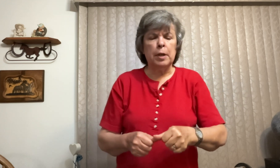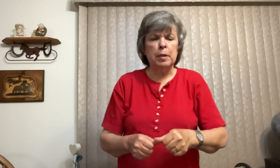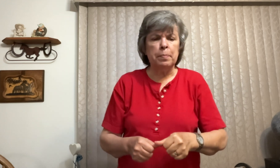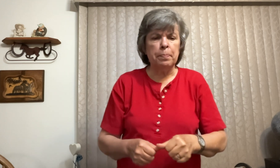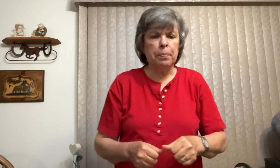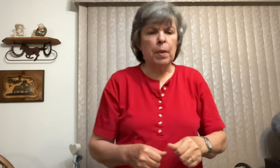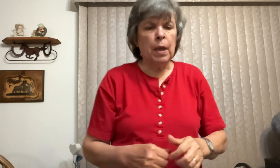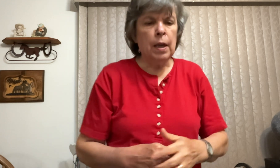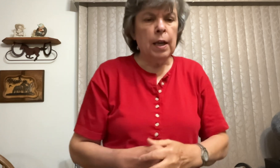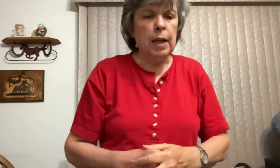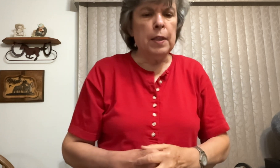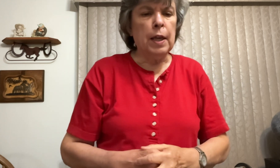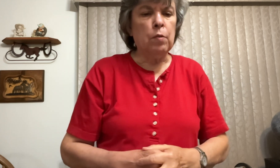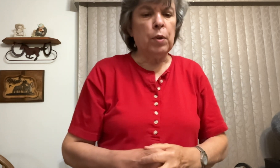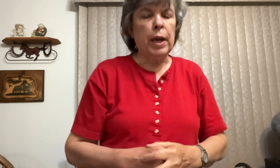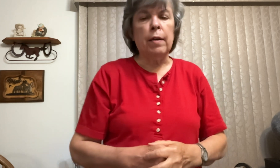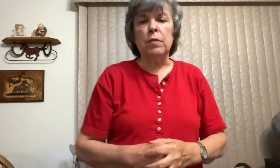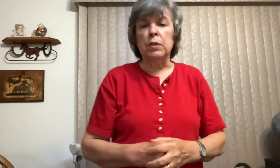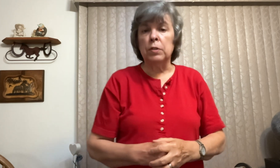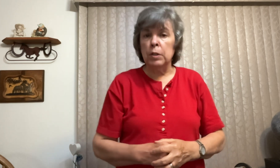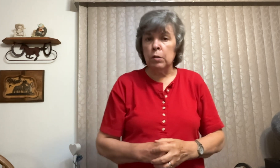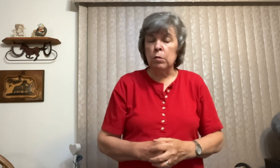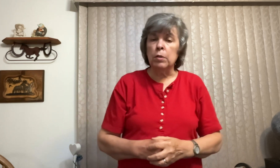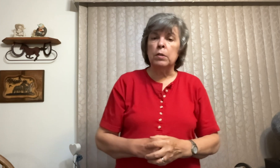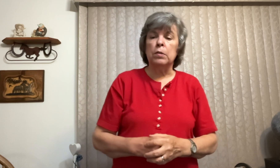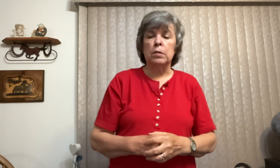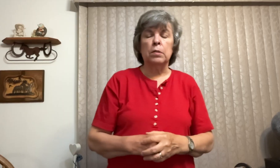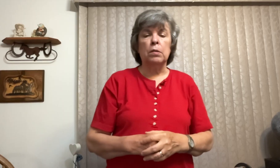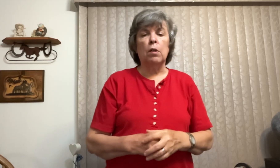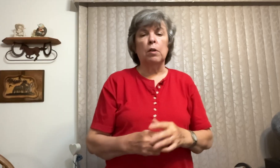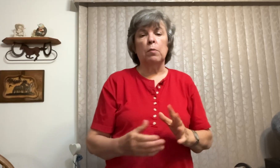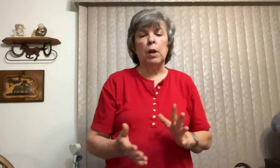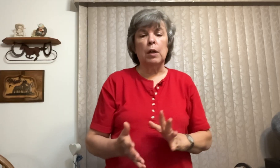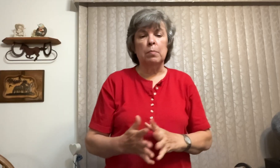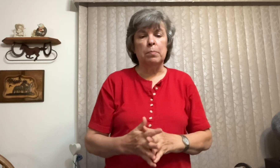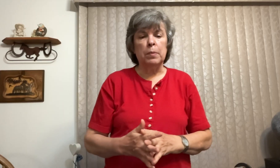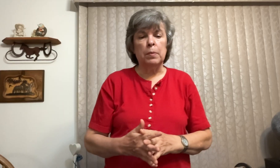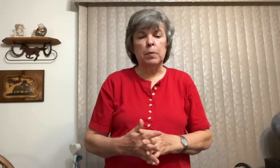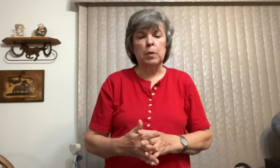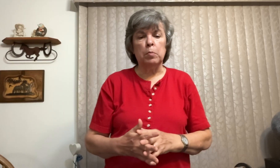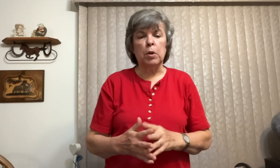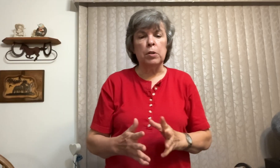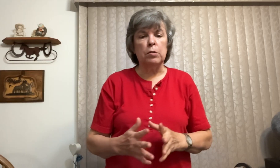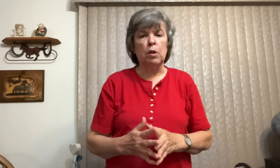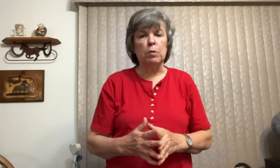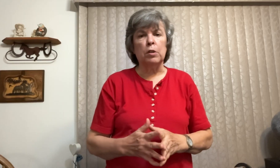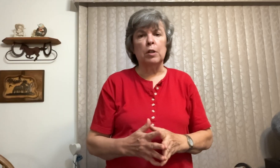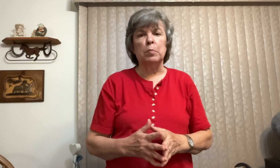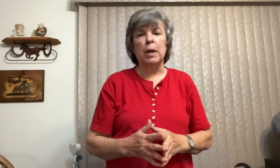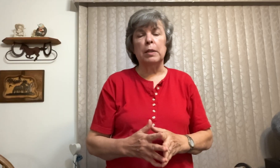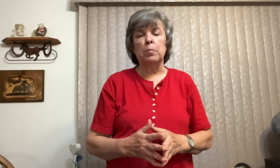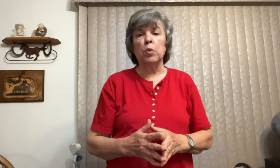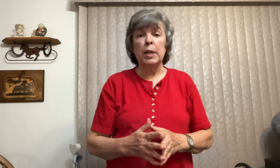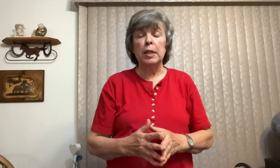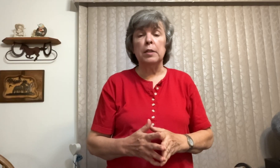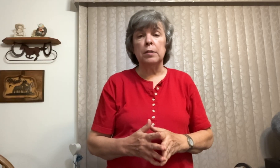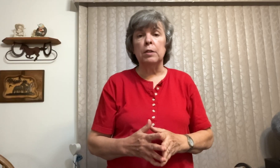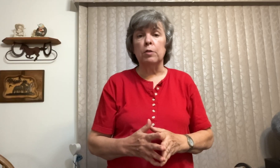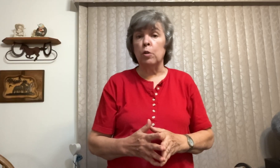Okay. And then we have the seal. This is the song, the part of the song where it talks about breaking the seal and opening